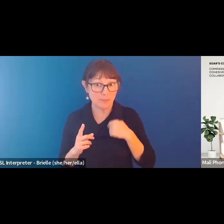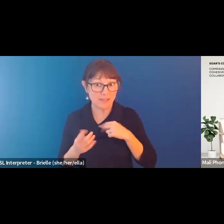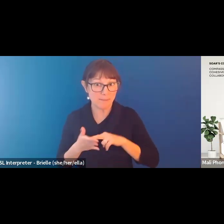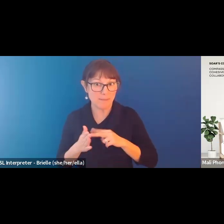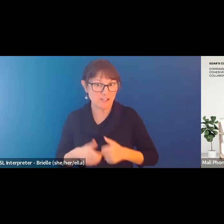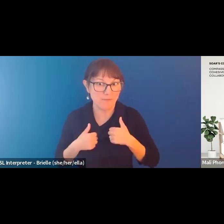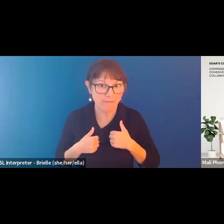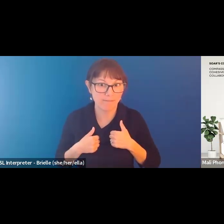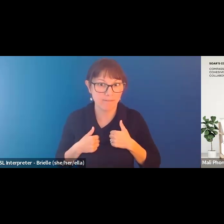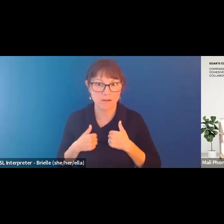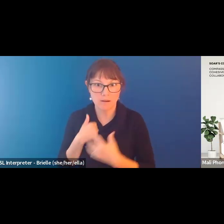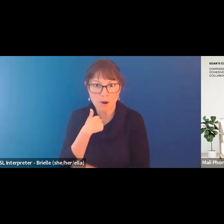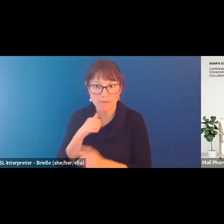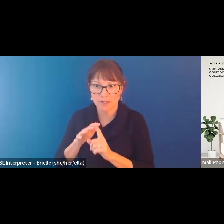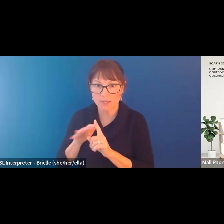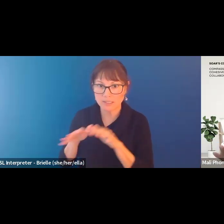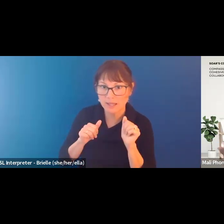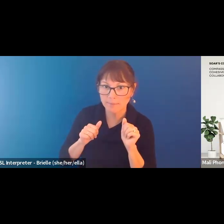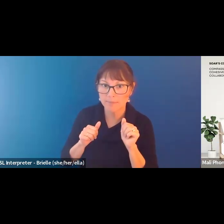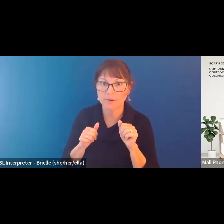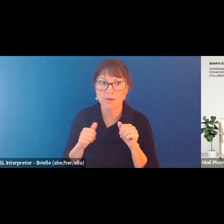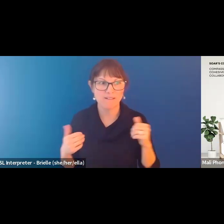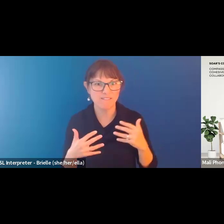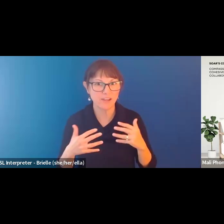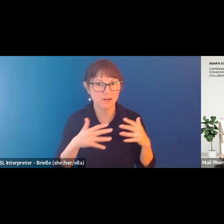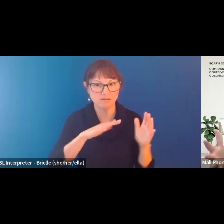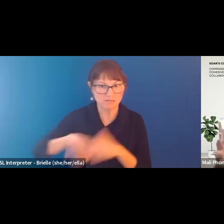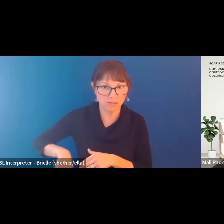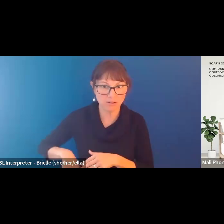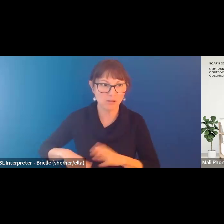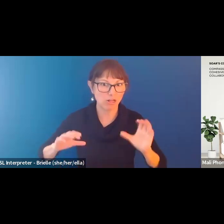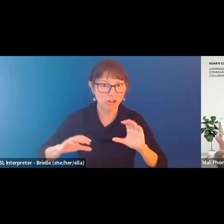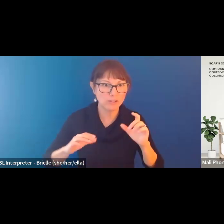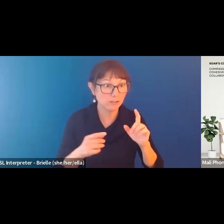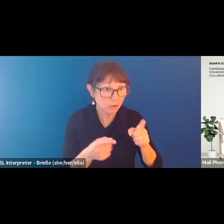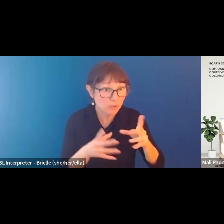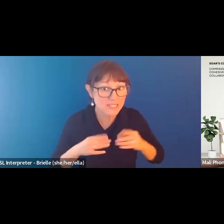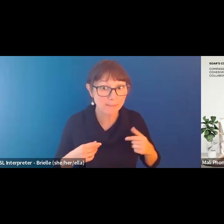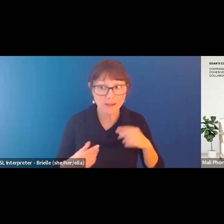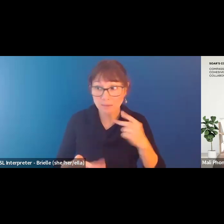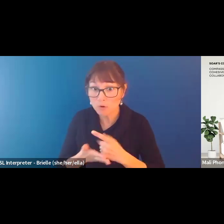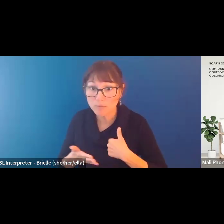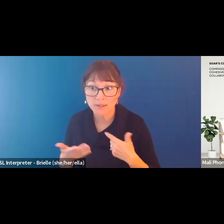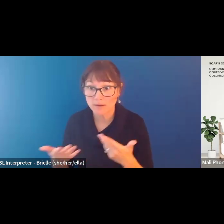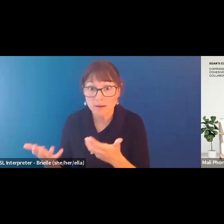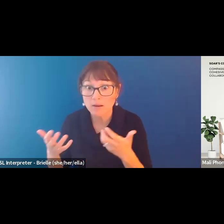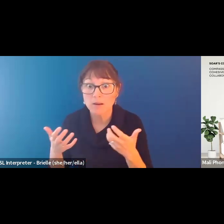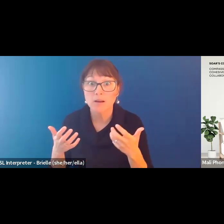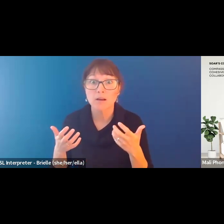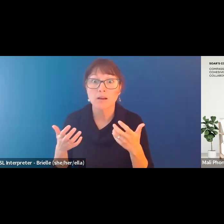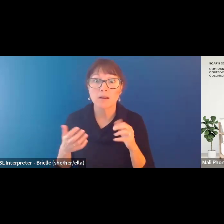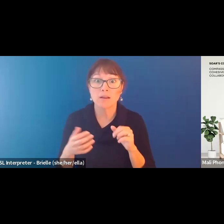sure, escaping poverty, silencing fear, seeking acceptance and approval, and definitely working without